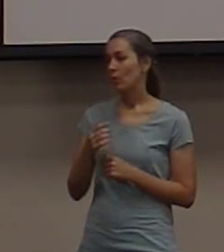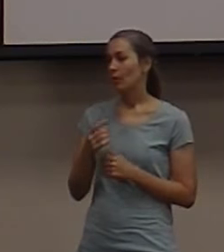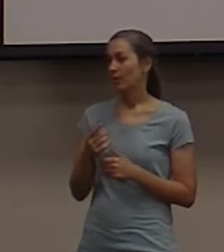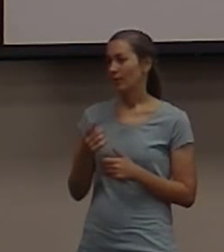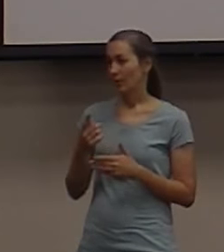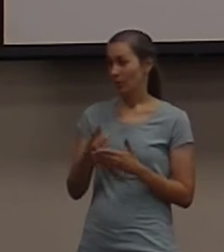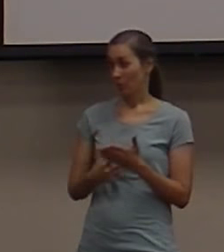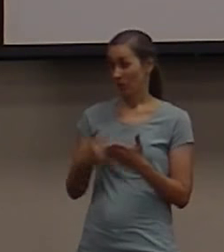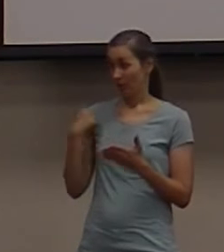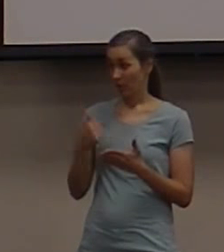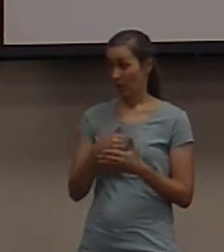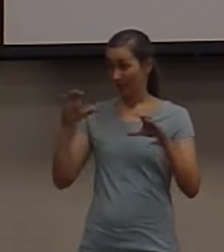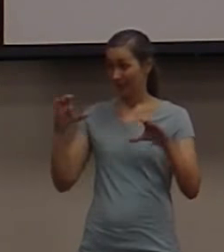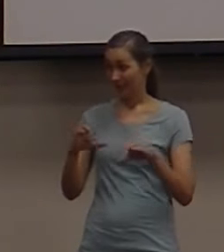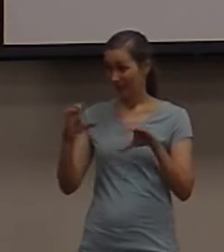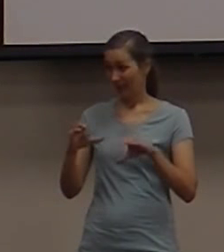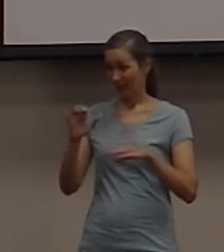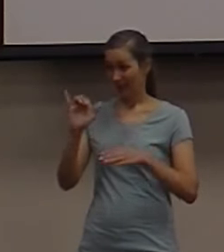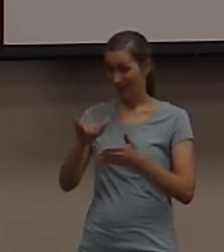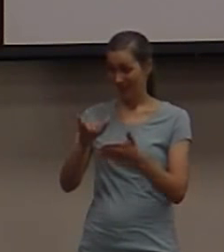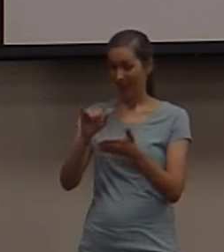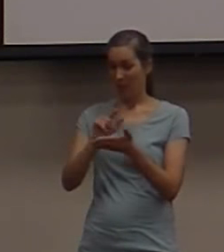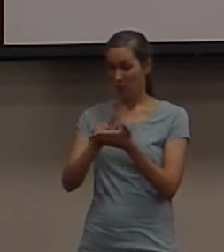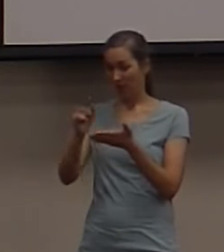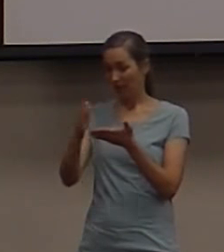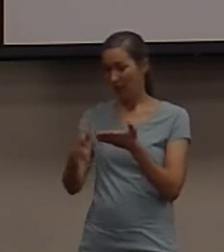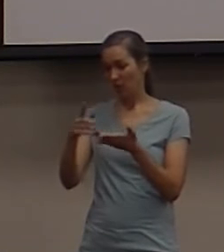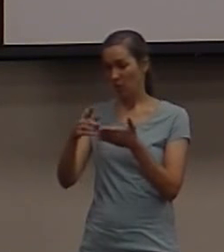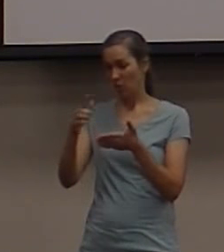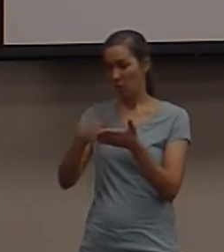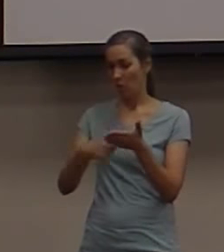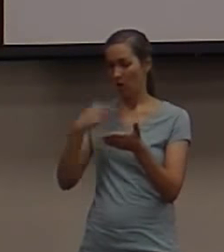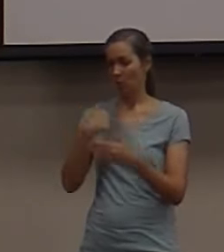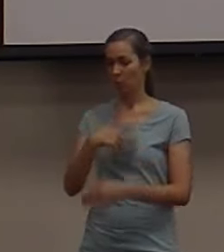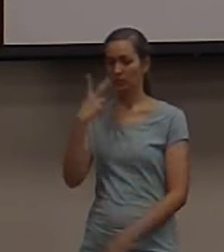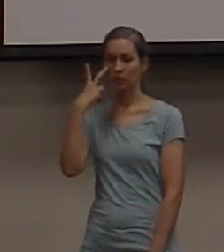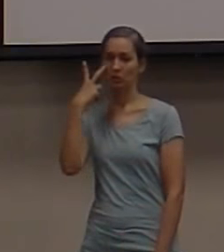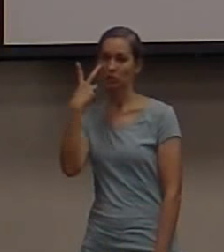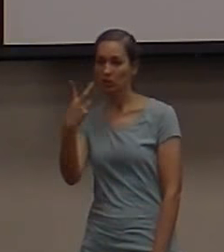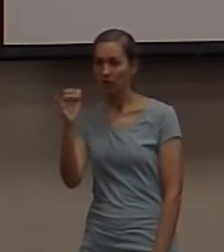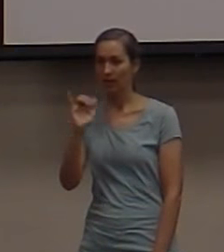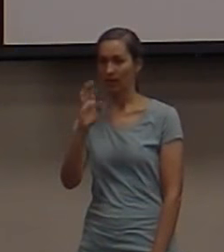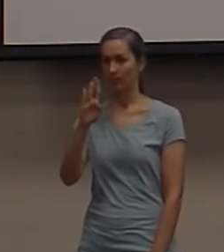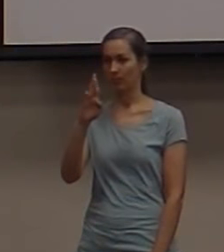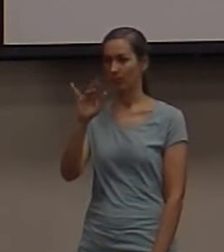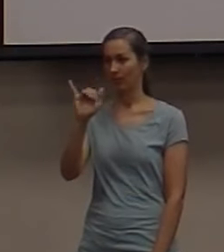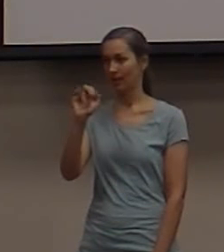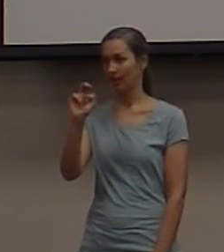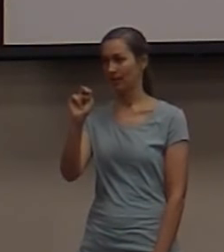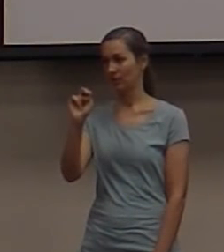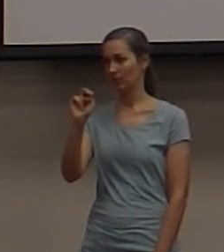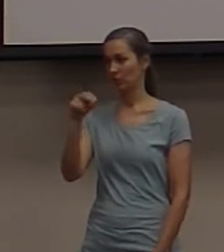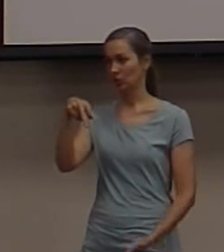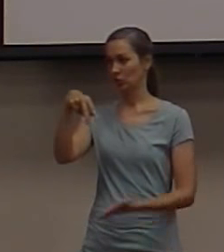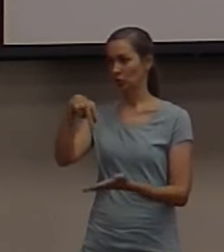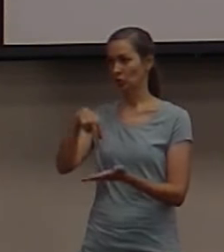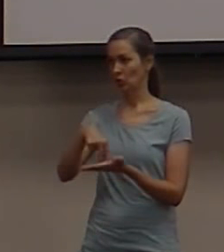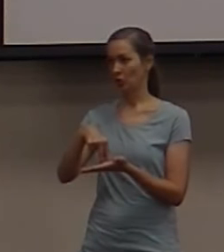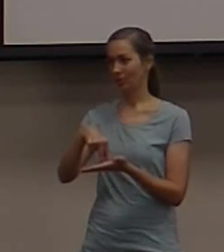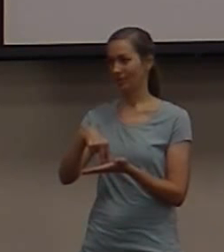of that weekend, what we got to see as Brother Garnett stood in front of those in the place of